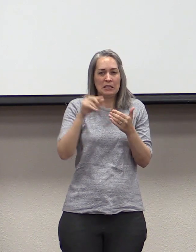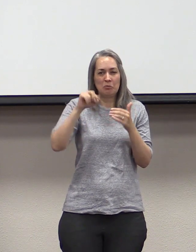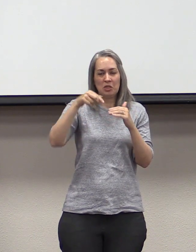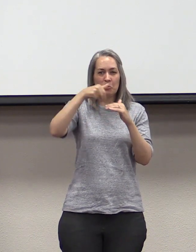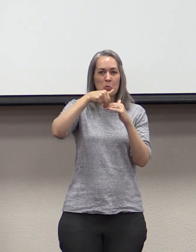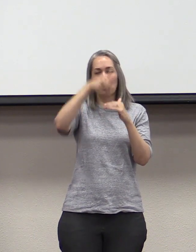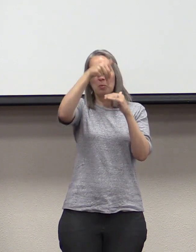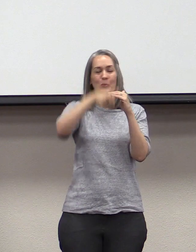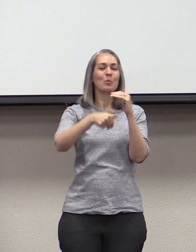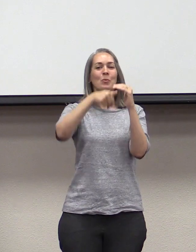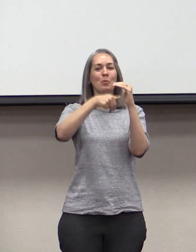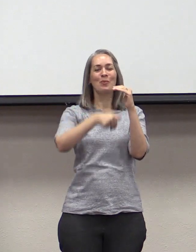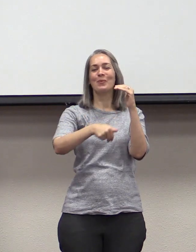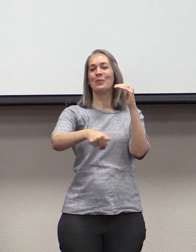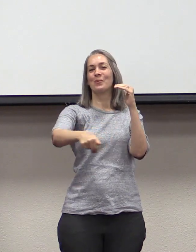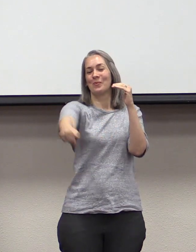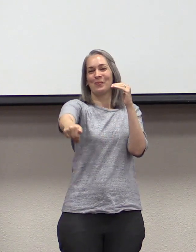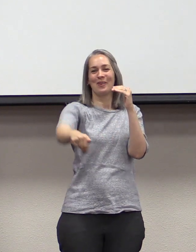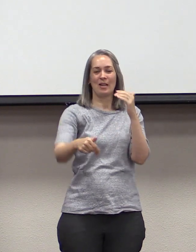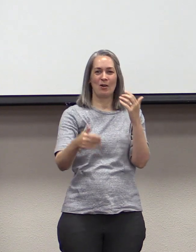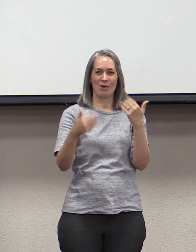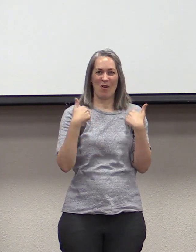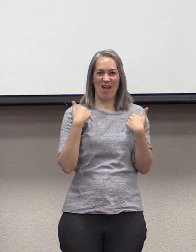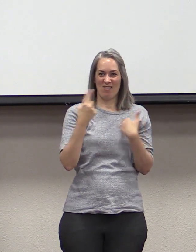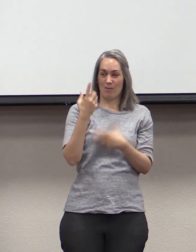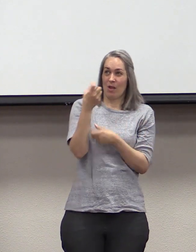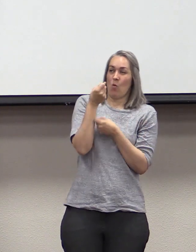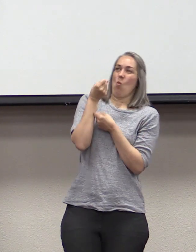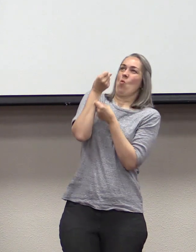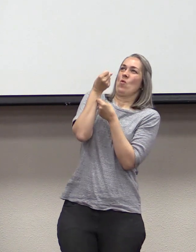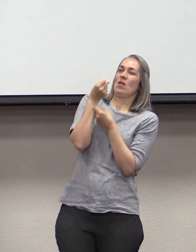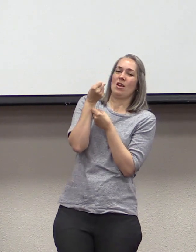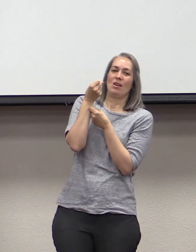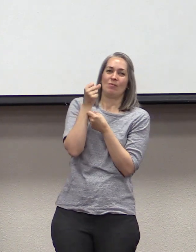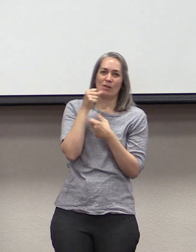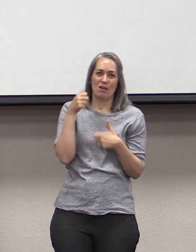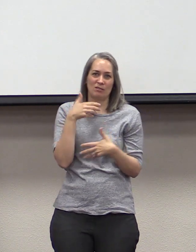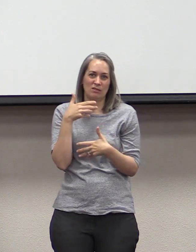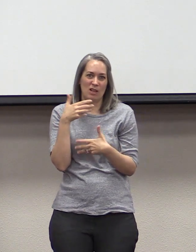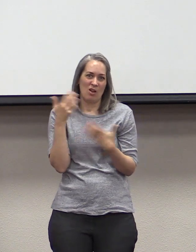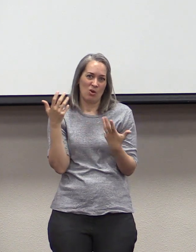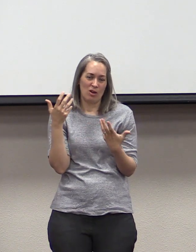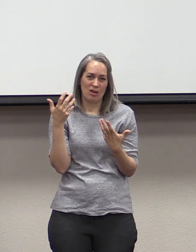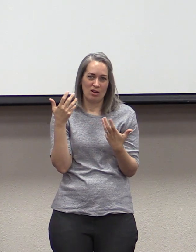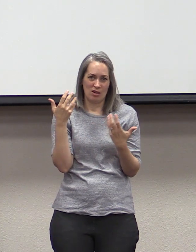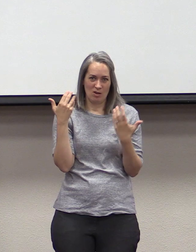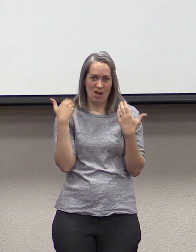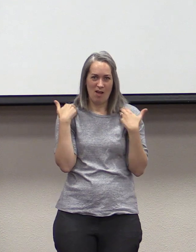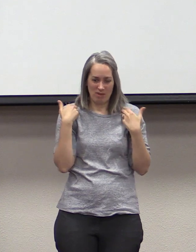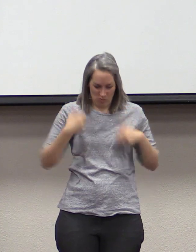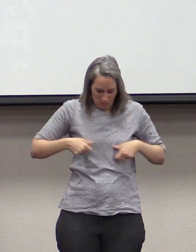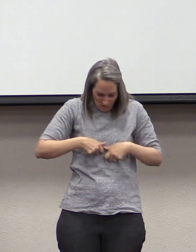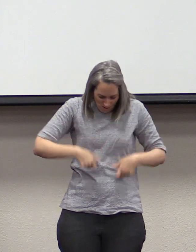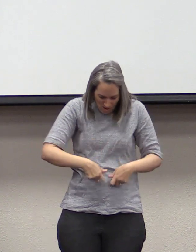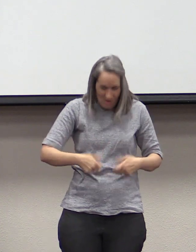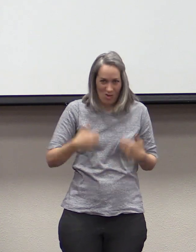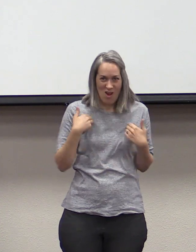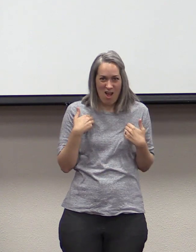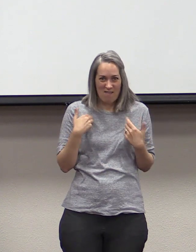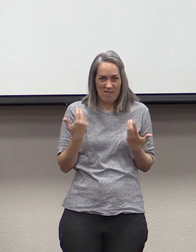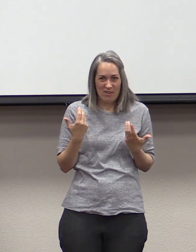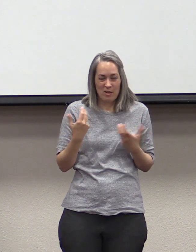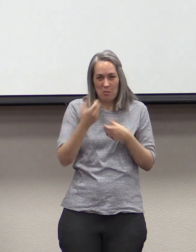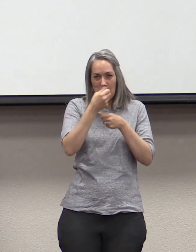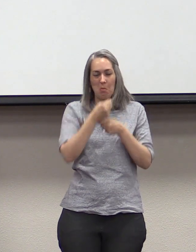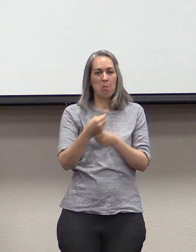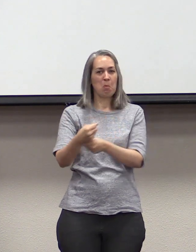just enjoy the ride. You had something holding you. You didn't have to, there's a trapeze, but you're not, it's not holding you up.